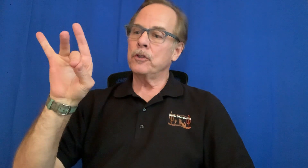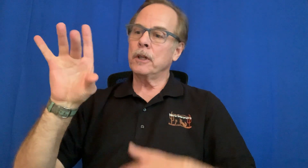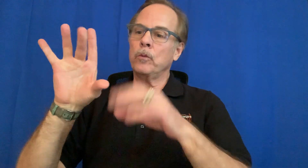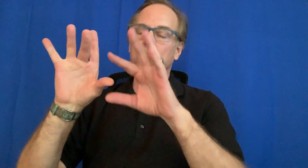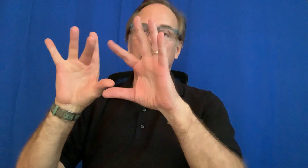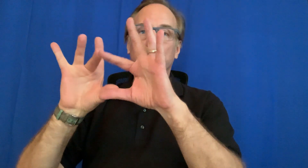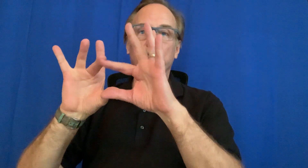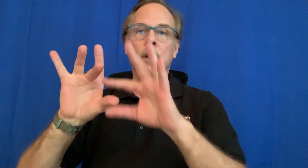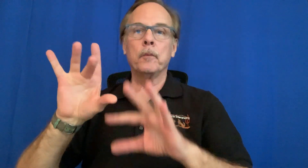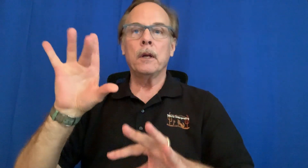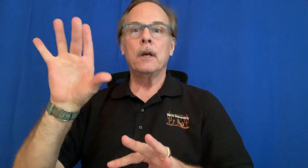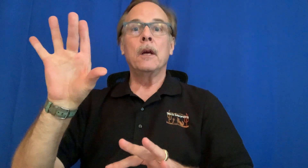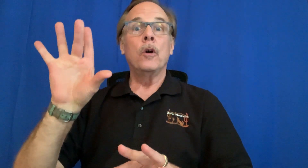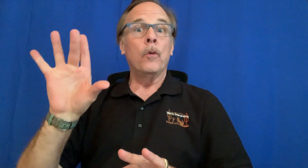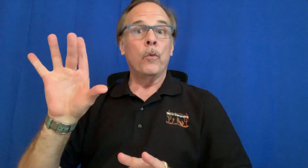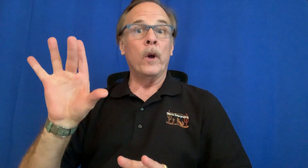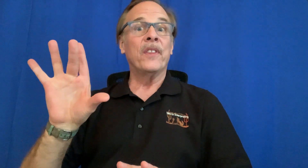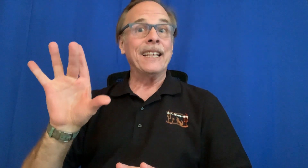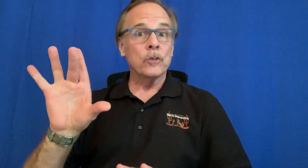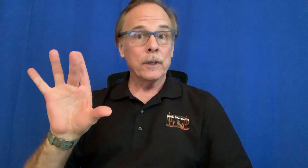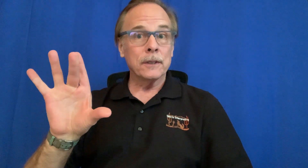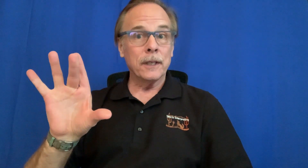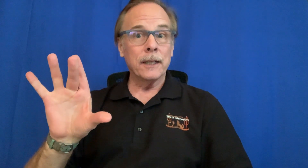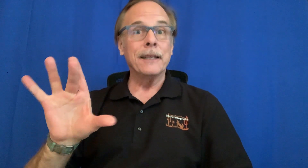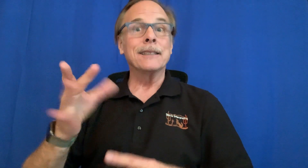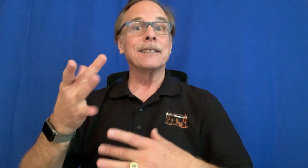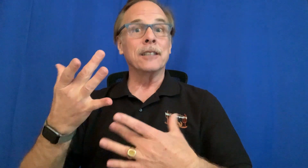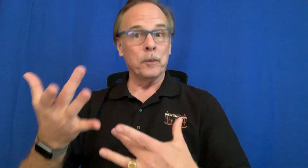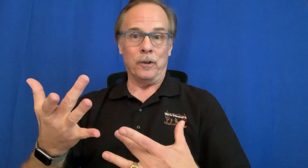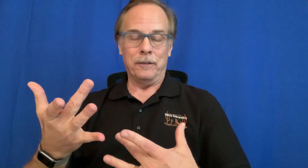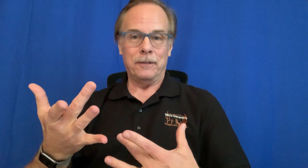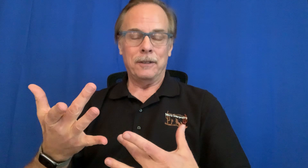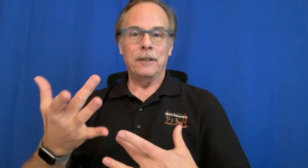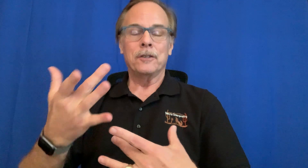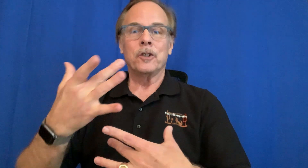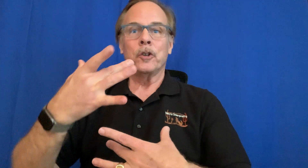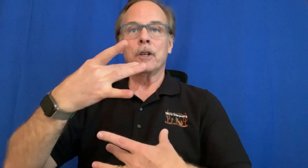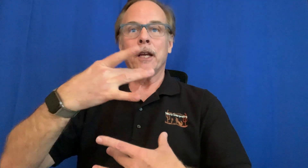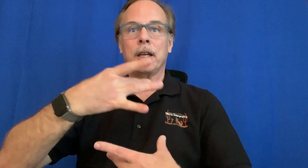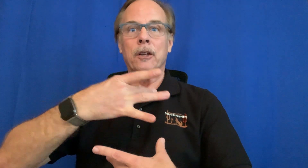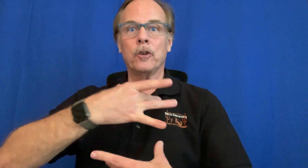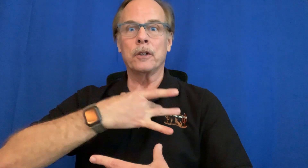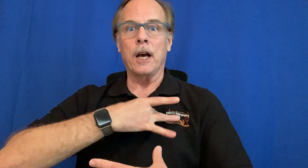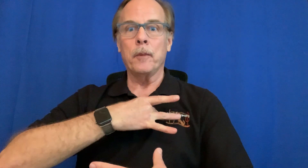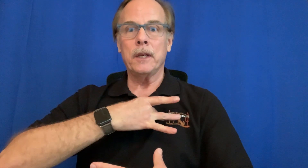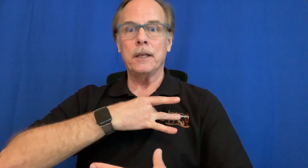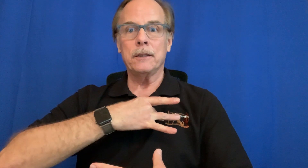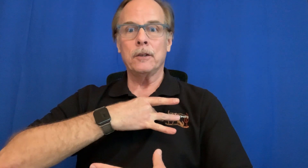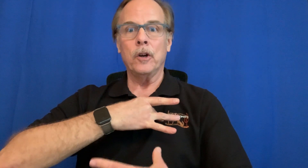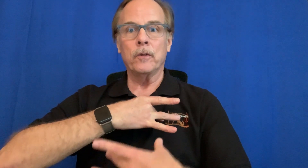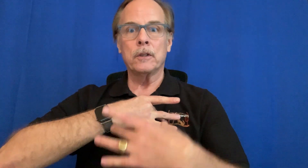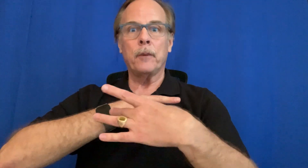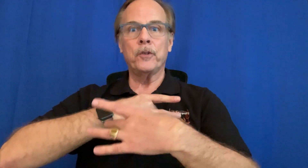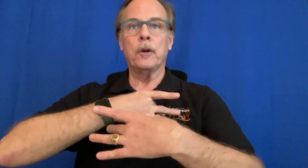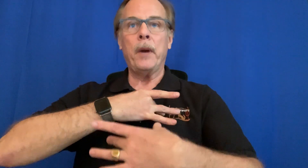pinching with your thumb. With interesting, it's a double. So you're taking your dominant over top of your